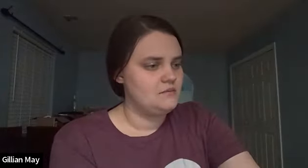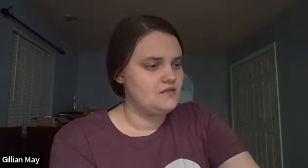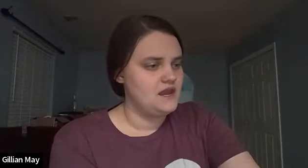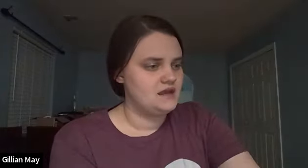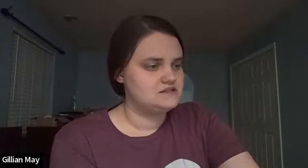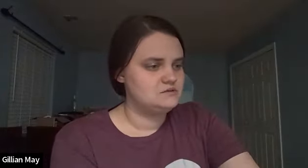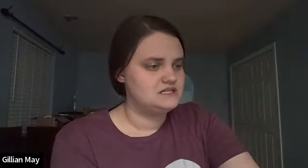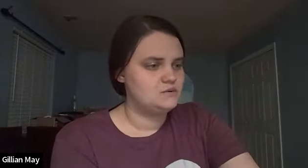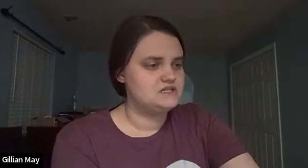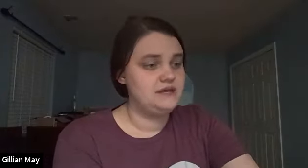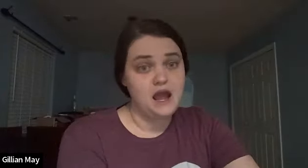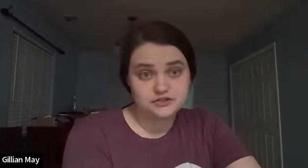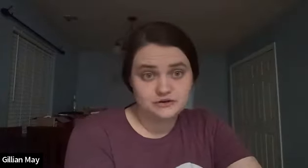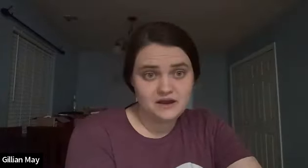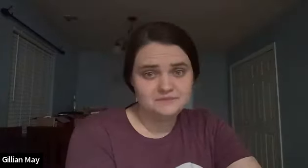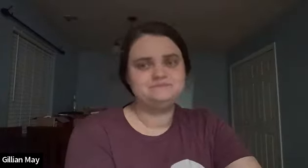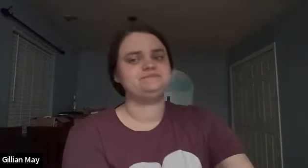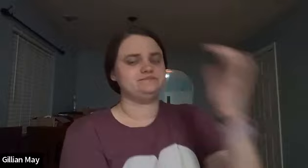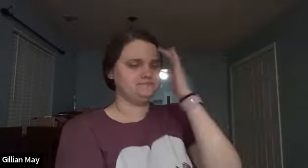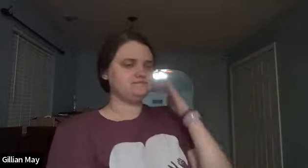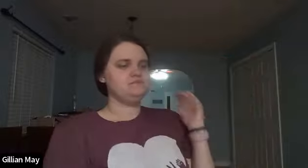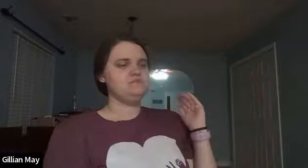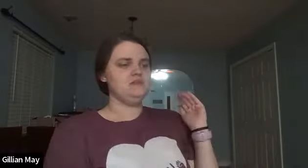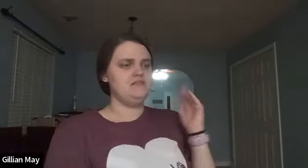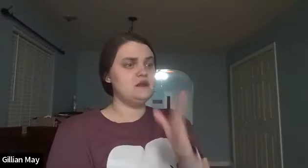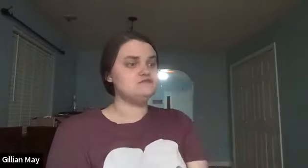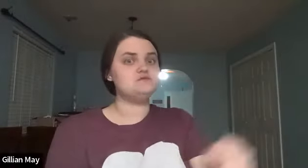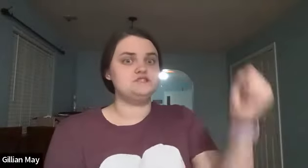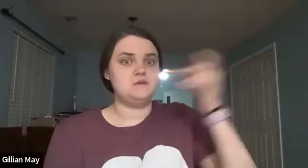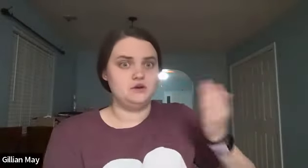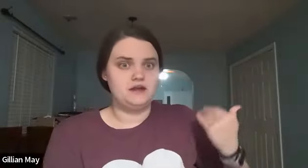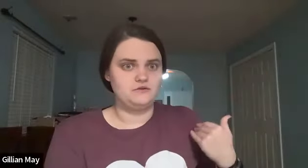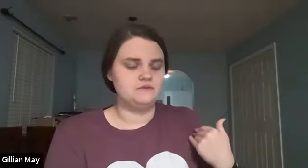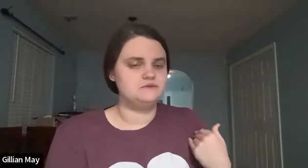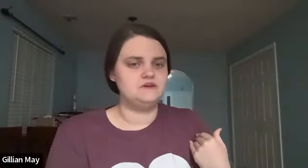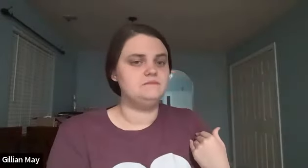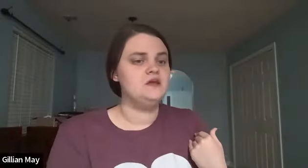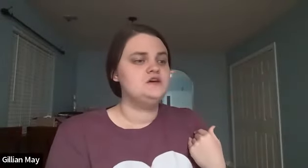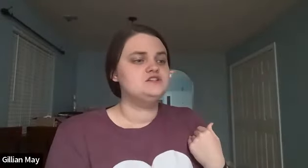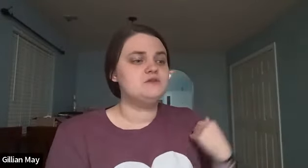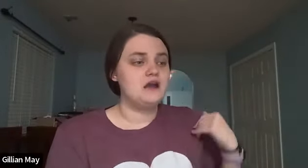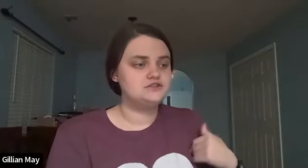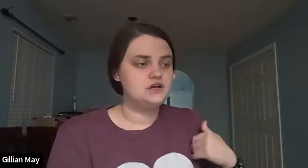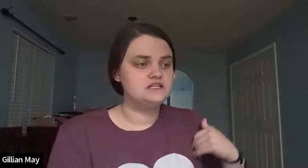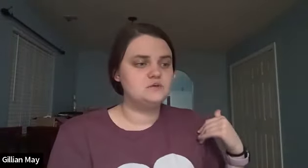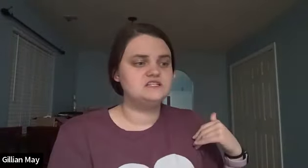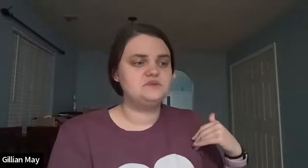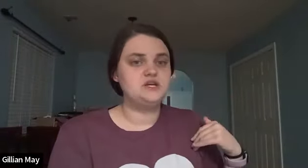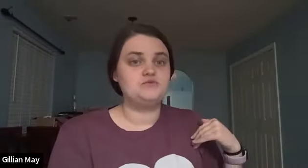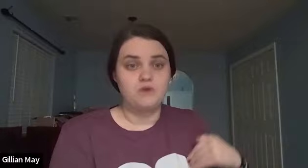The next one is going to be astronaut. And then after this, we'll stop and go back through the ones we've done. So astronaut is going to be